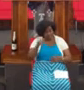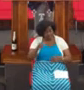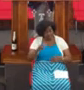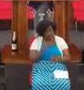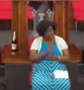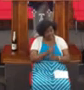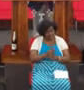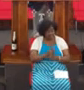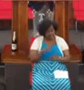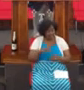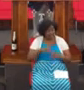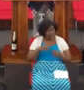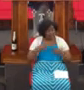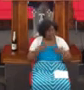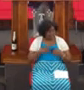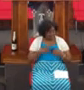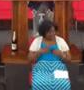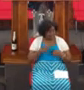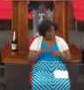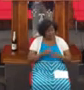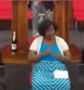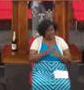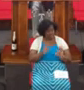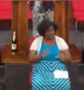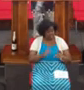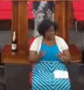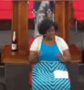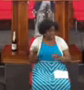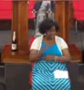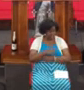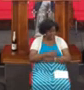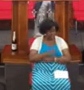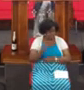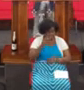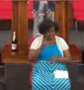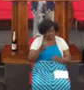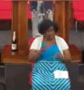securing your animal on the Sabbath day? You see the hypocrisy.